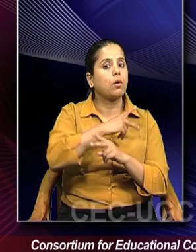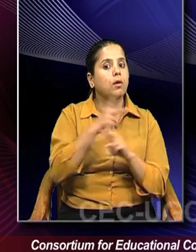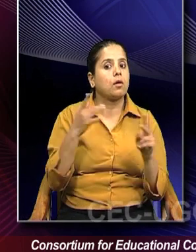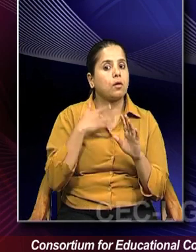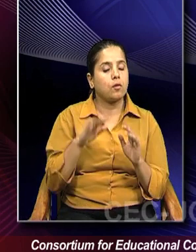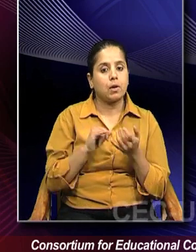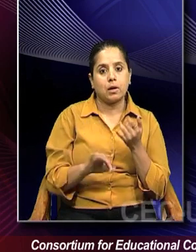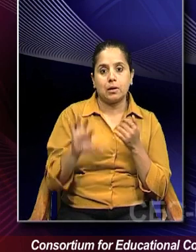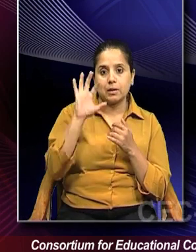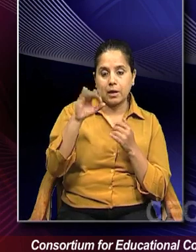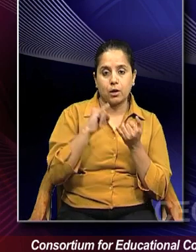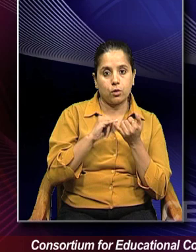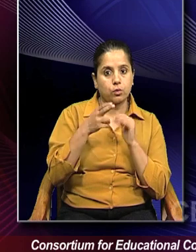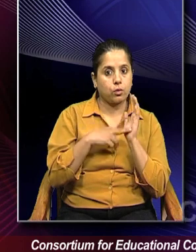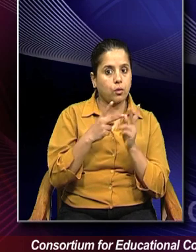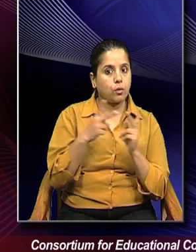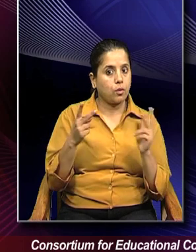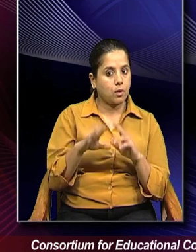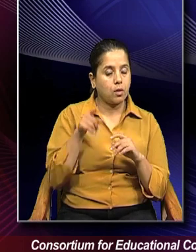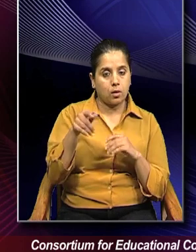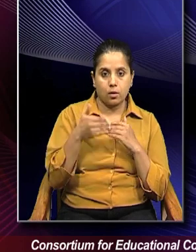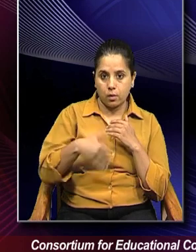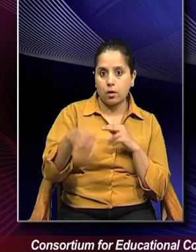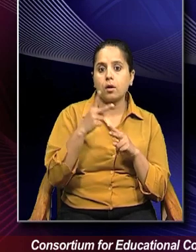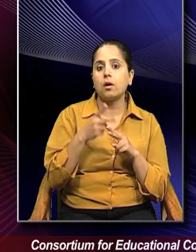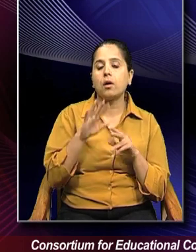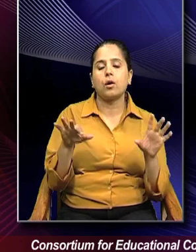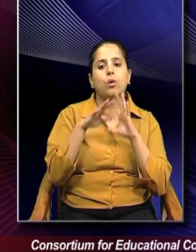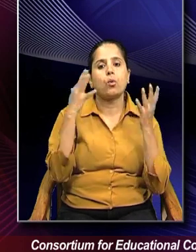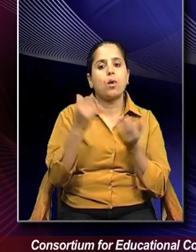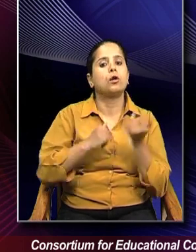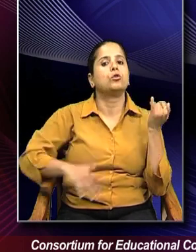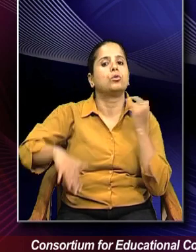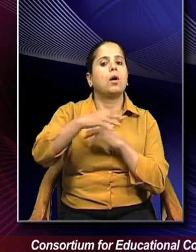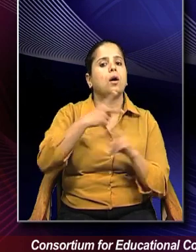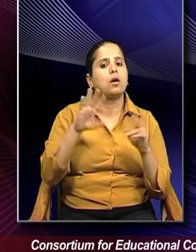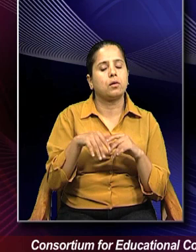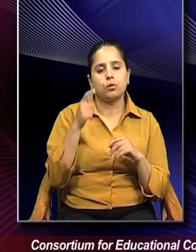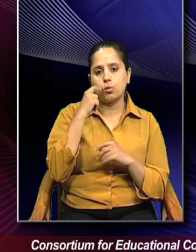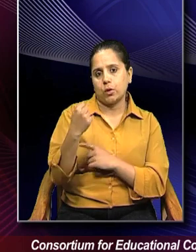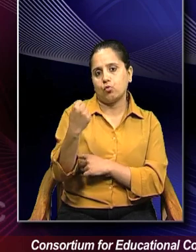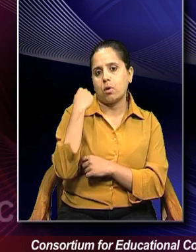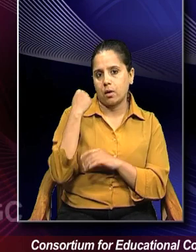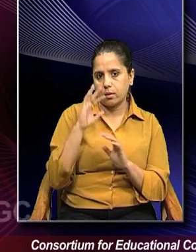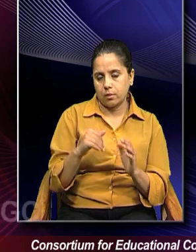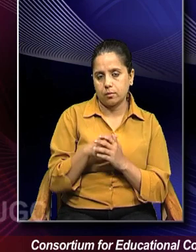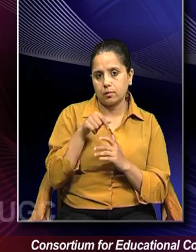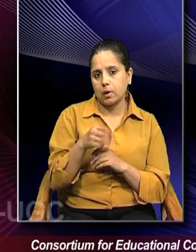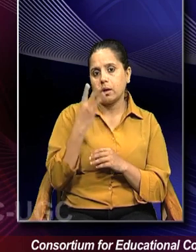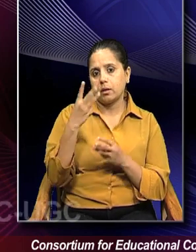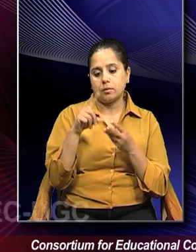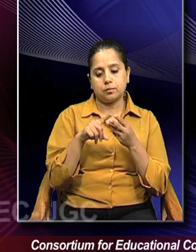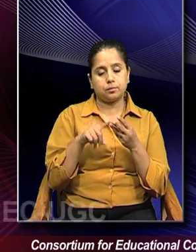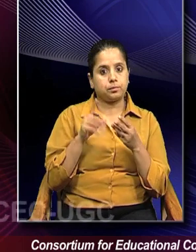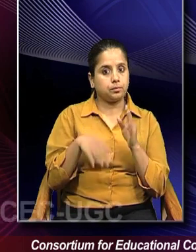on state sovereignty and is consistent with world society of human rights. There are three